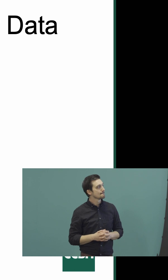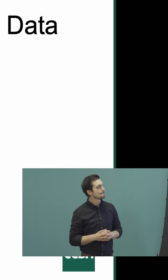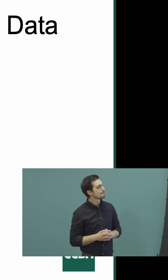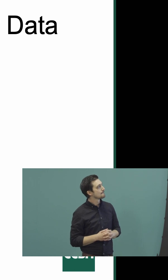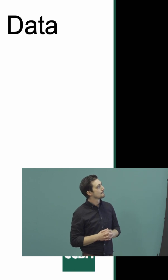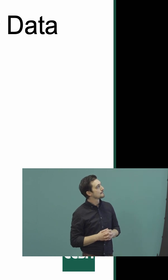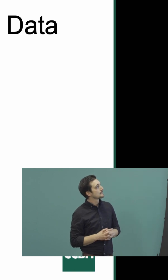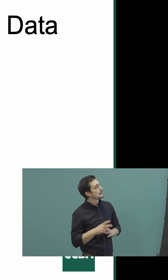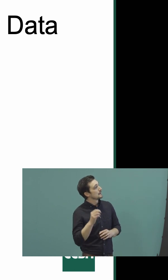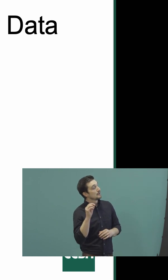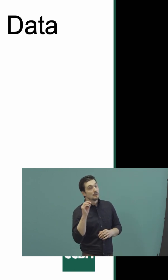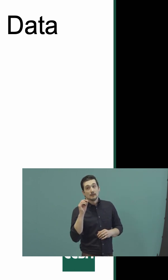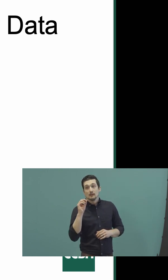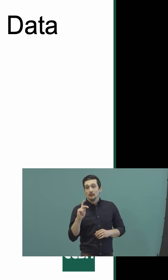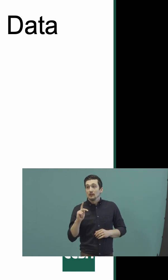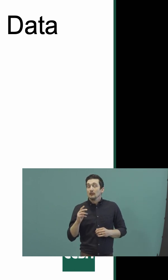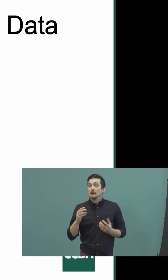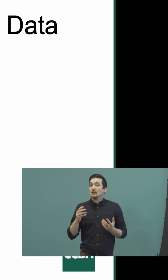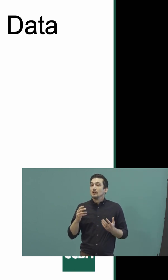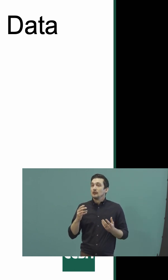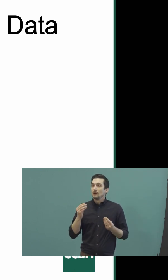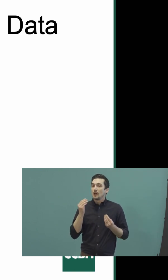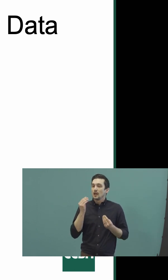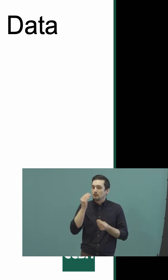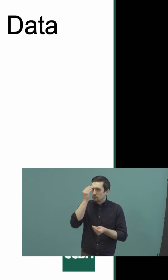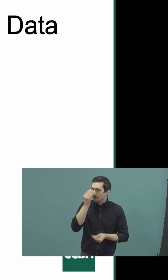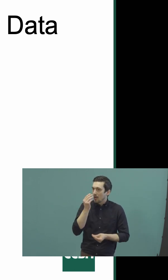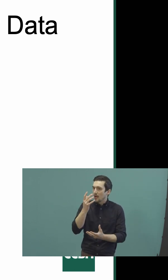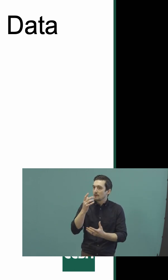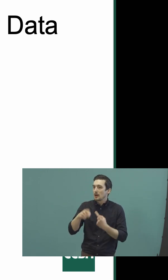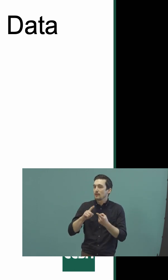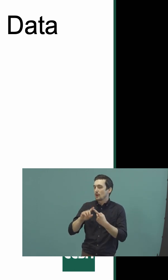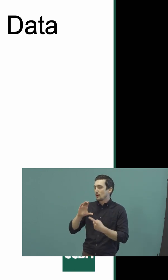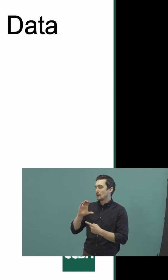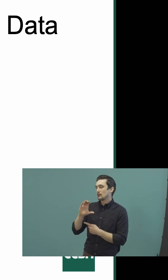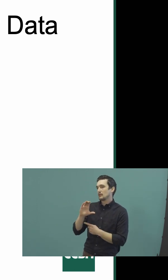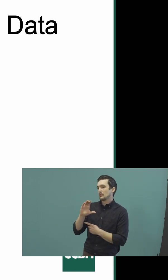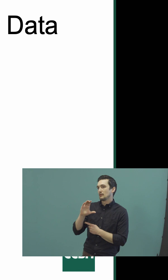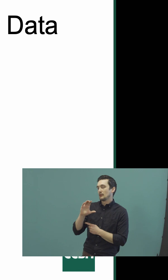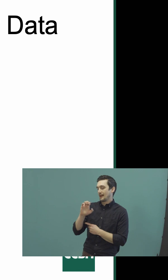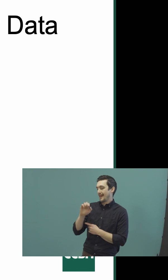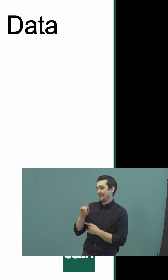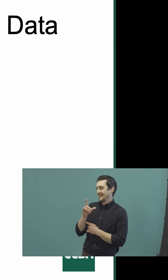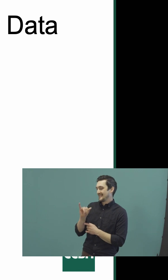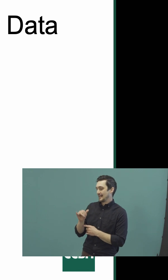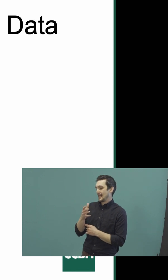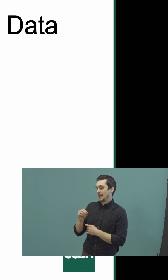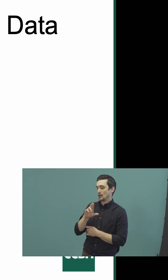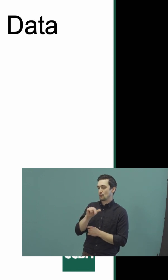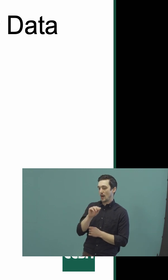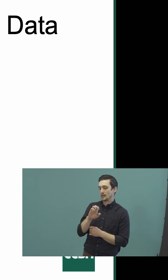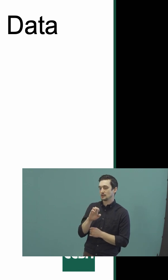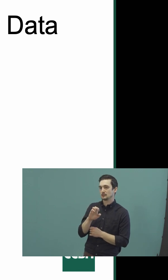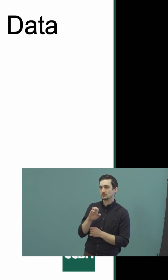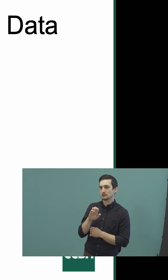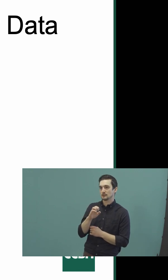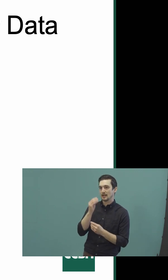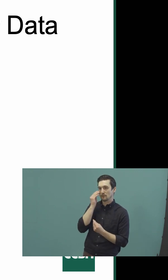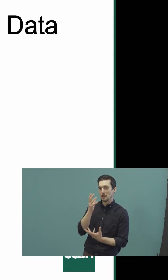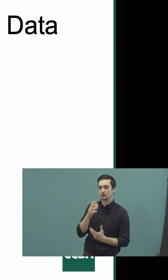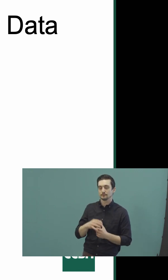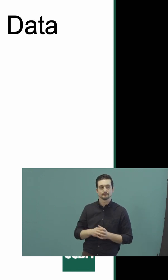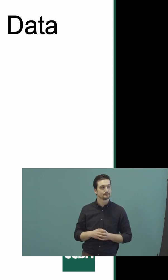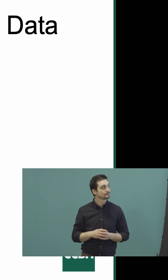I wanted to provide a little more race and ethnicity data for the whole county as well. The median age for